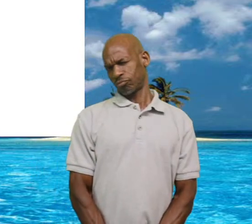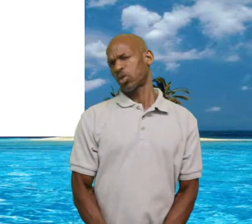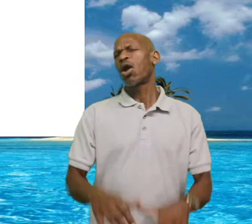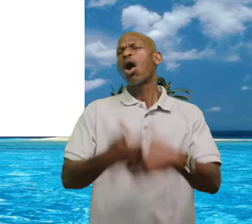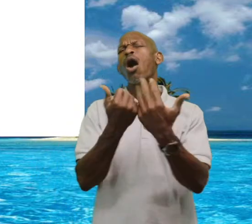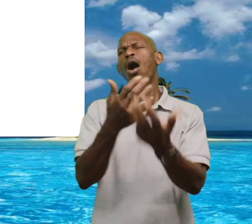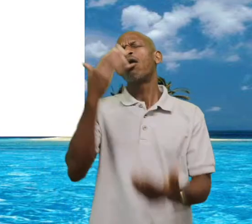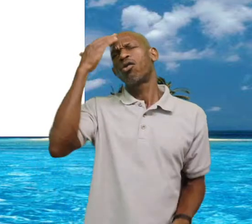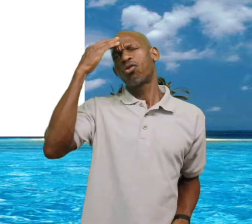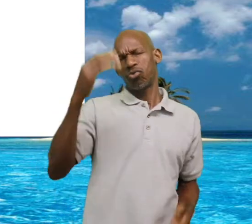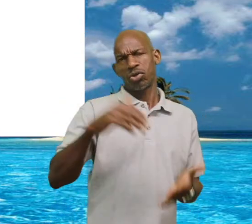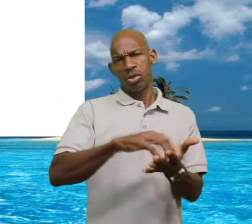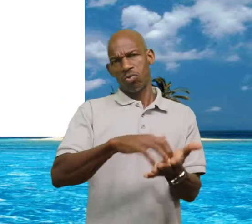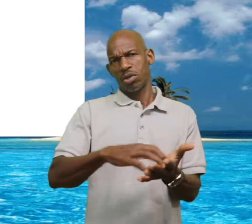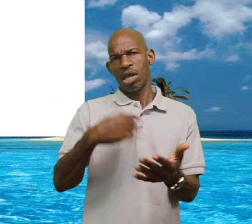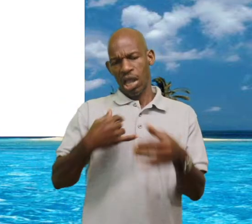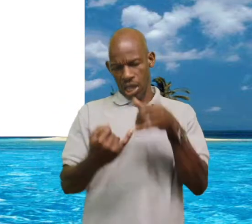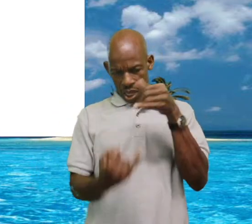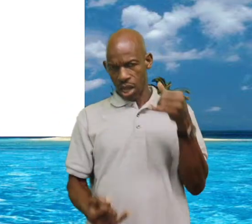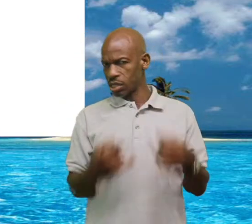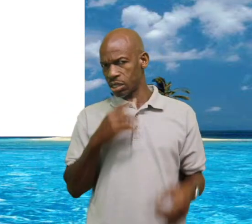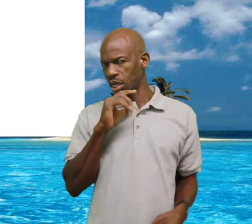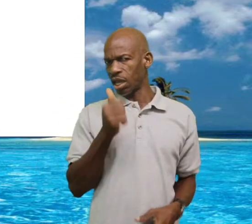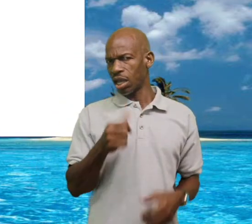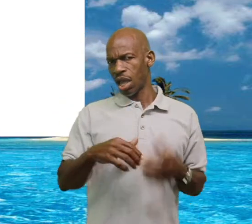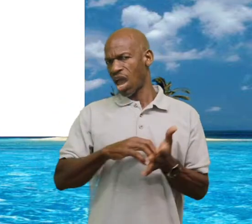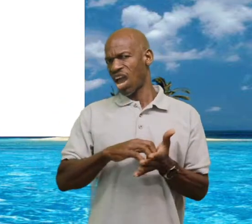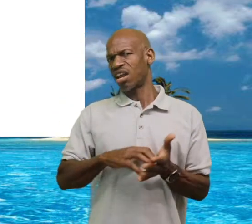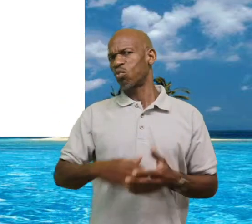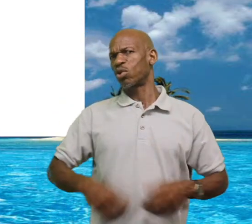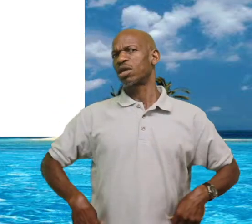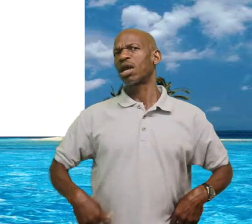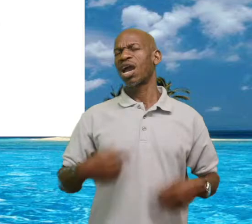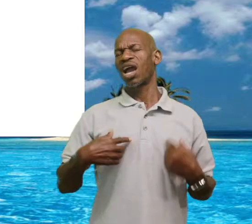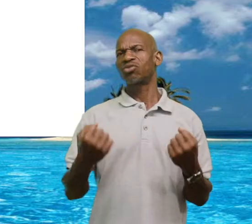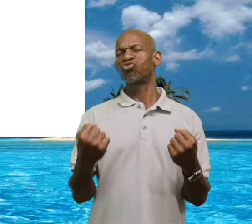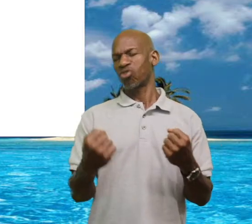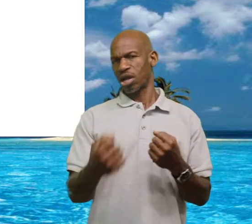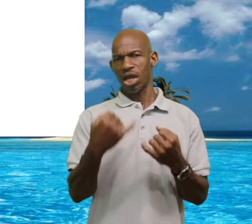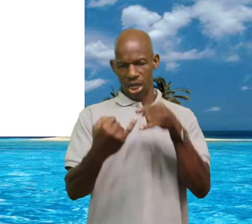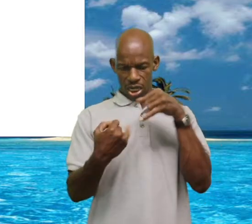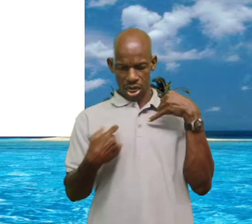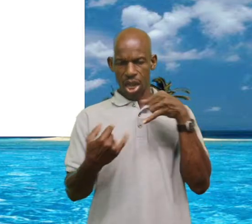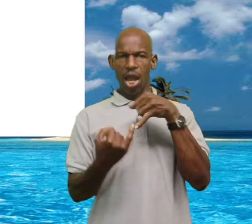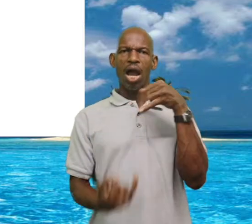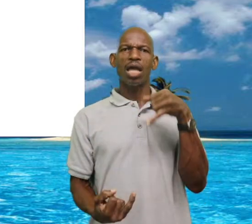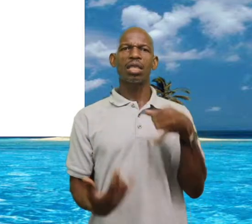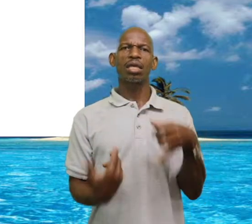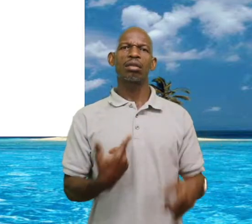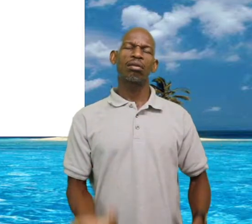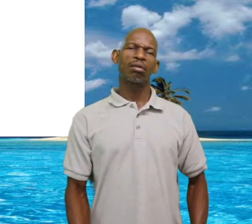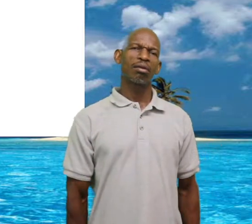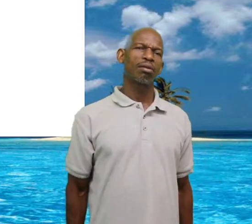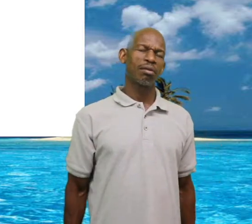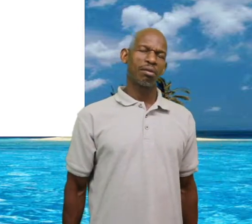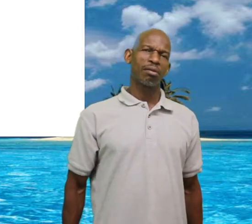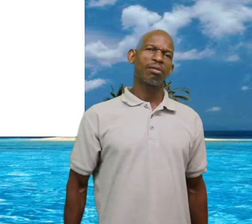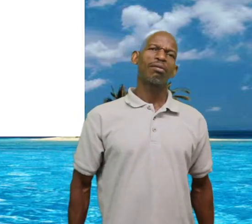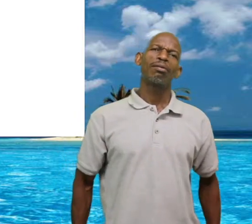weak. That is another adjective to describe him. He's weak. You can say he's weak.